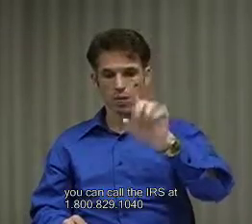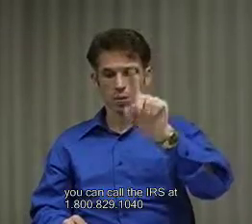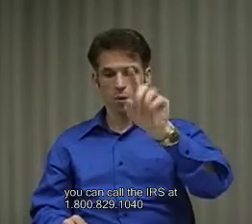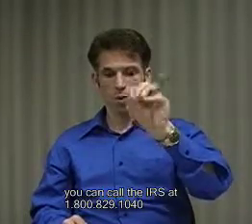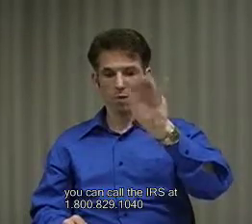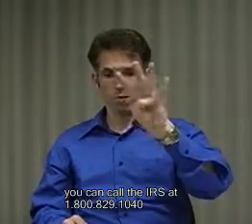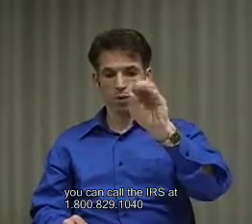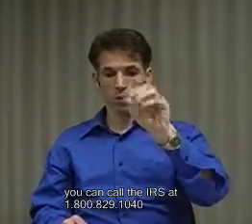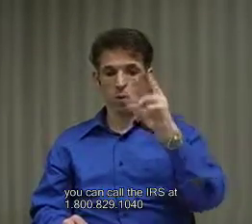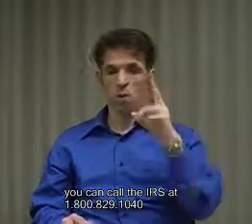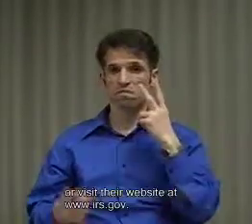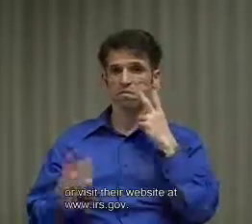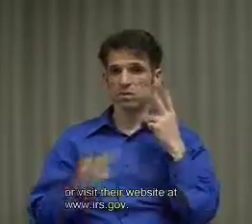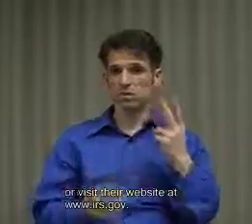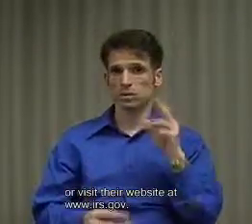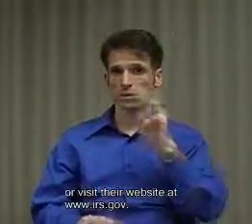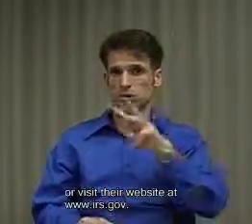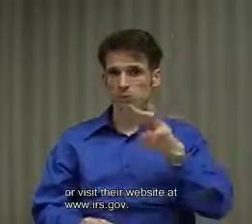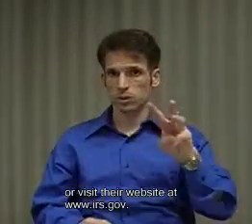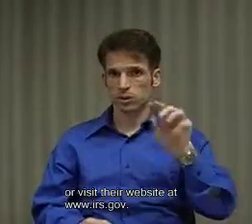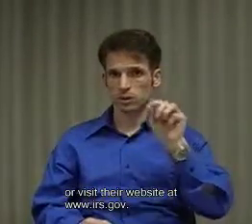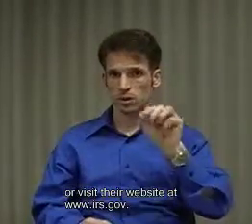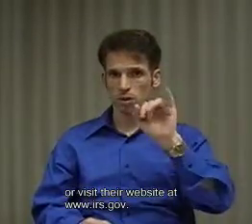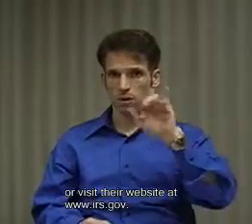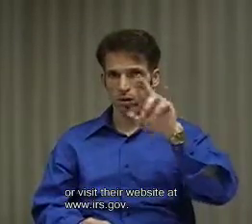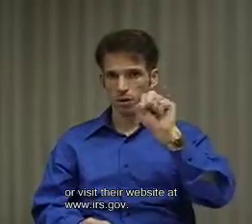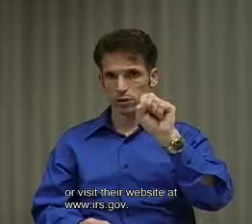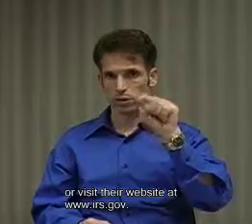1-800-829-1040 or visit their website at